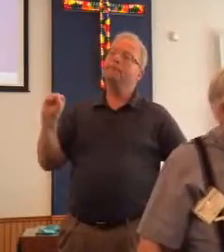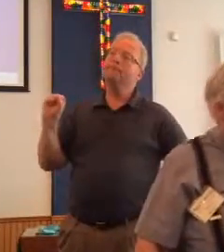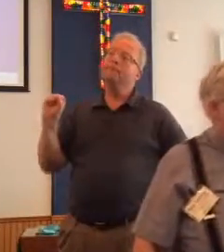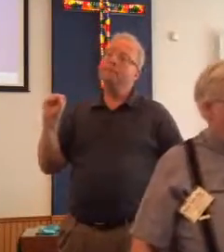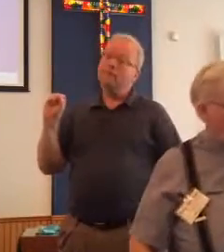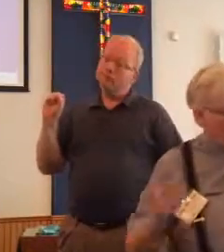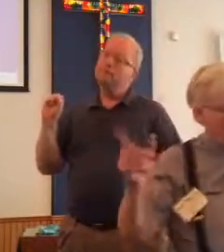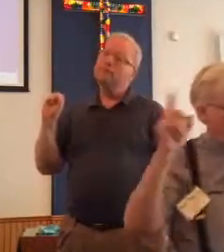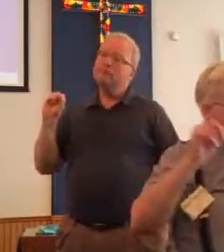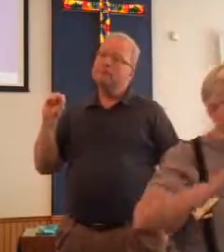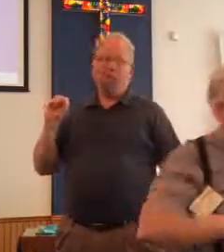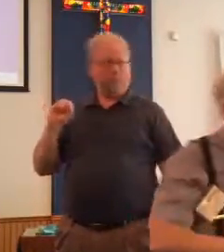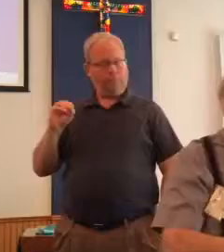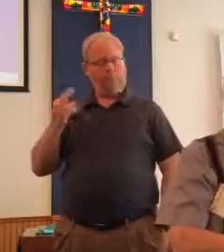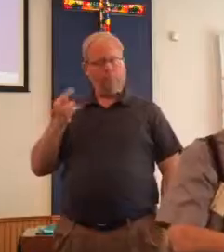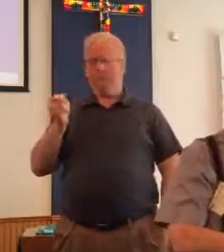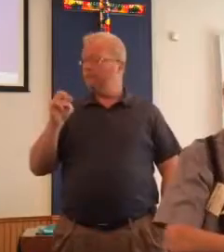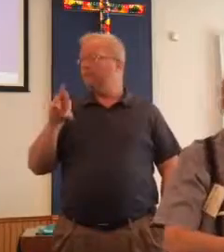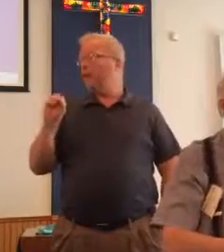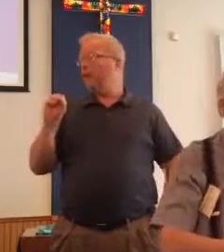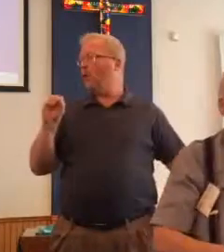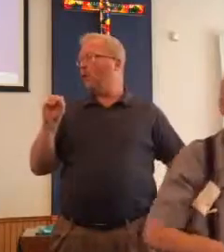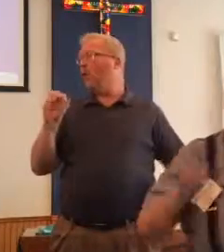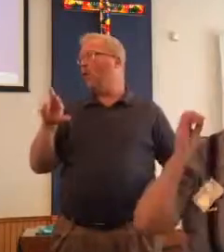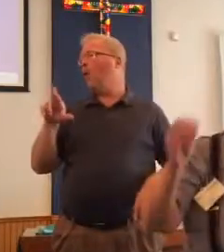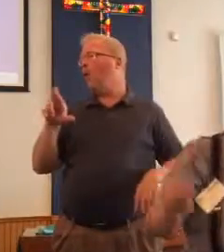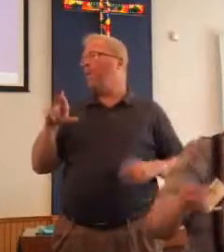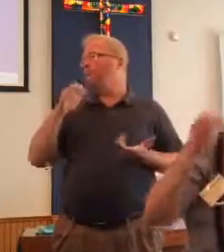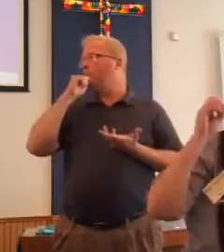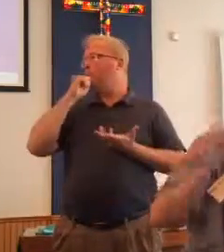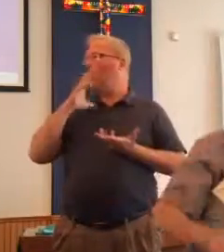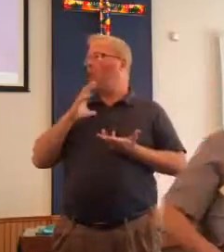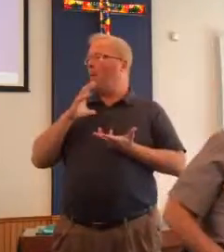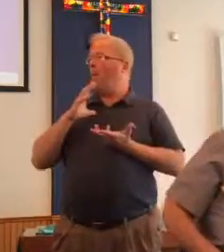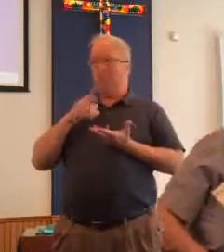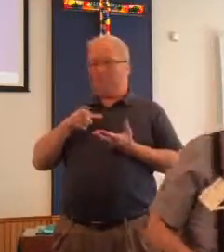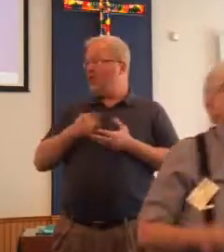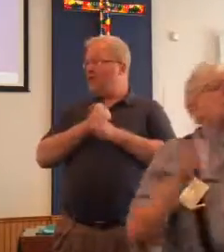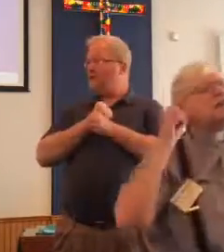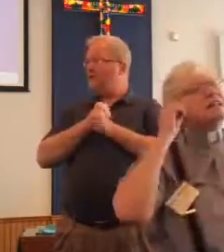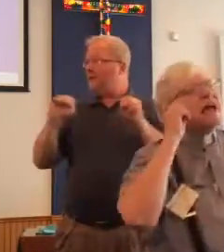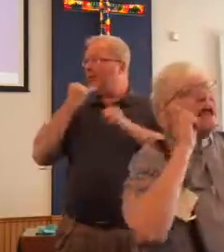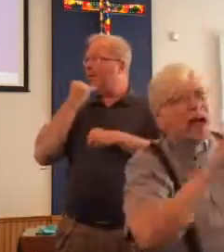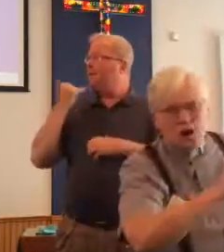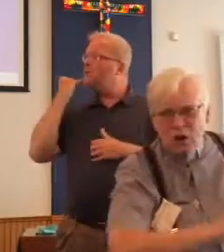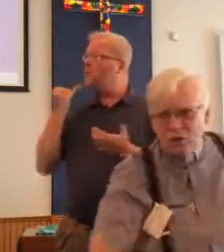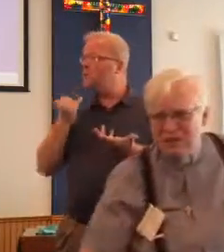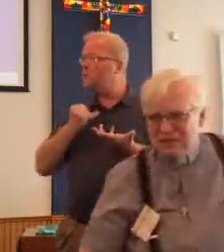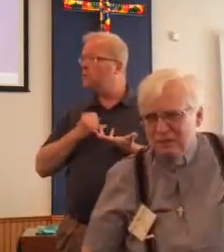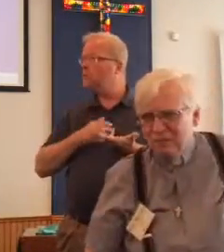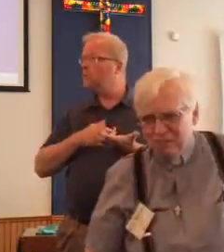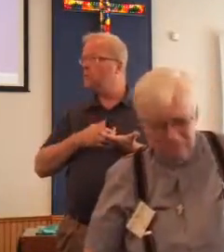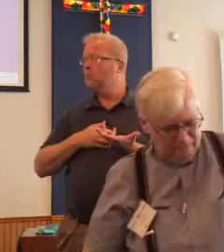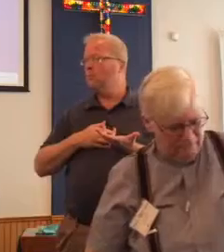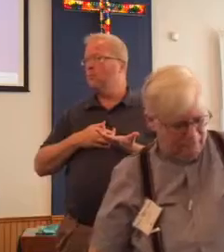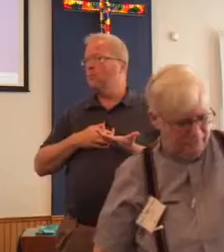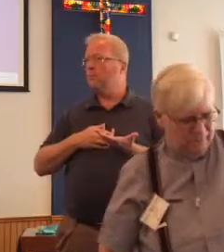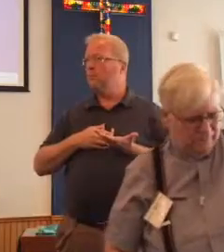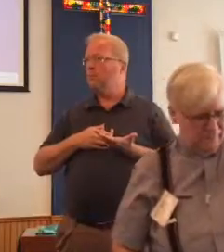A hero, or a heroine, if you prefer. So today what I want to talk about is heroism.